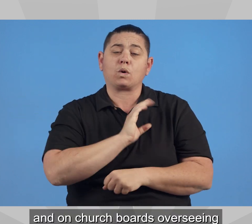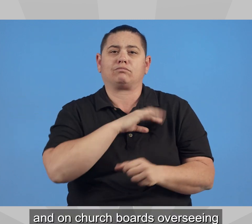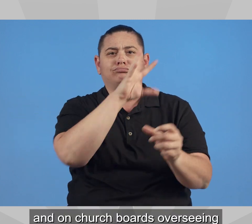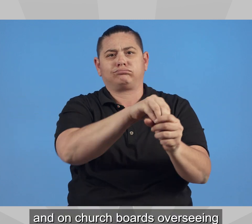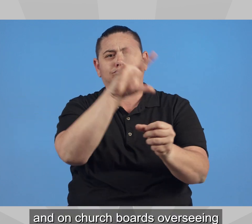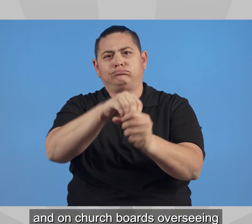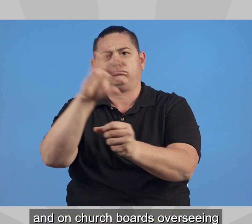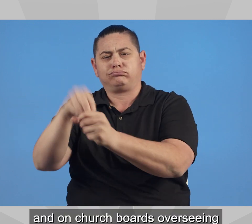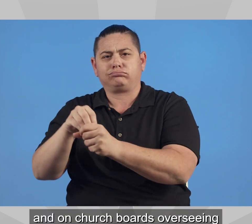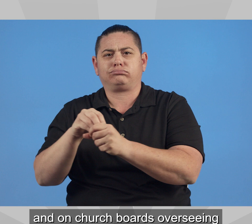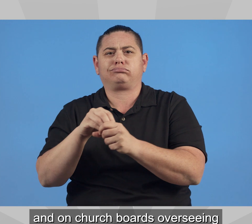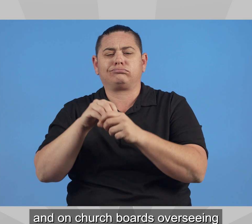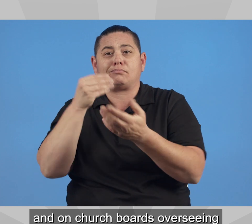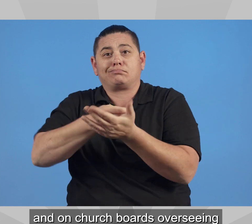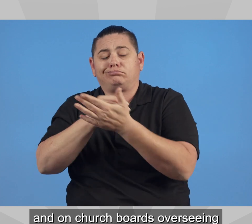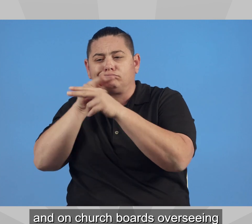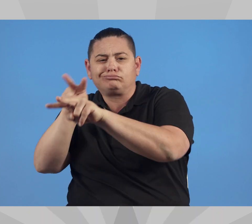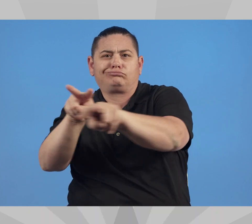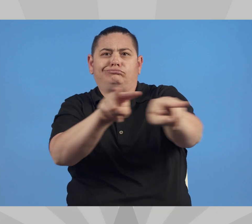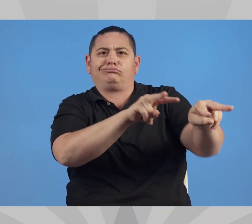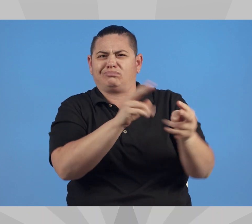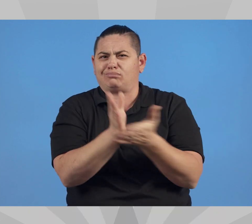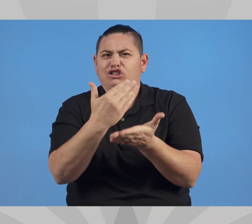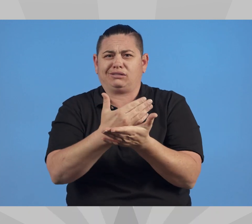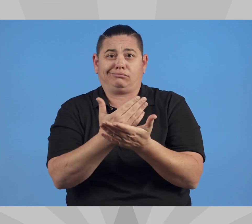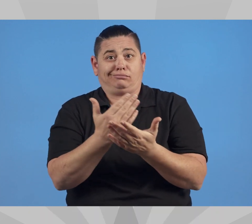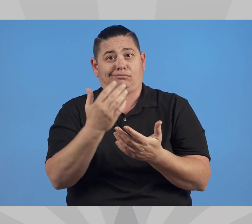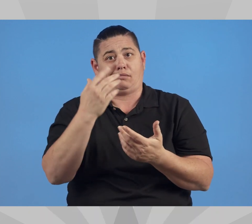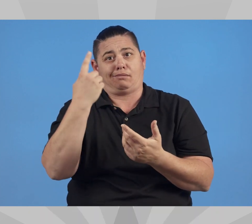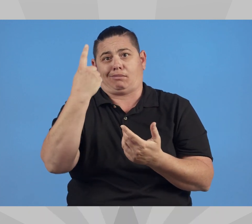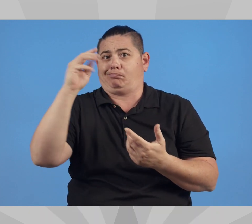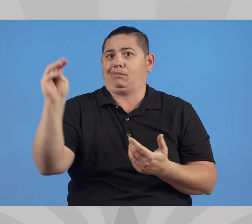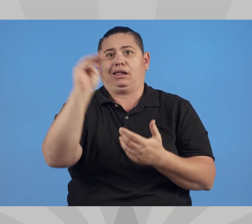church boards overseeing million-dollar budgets.